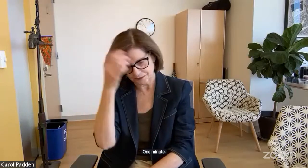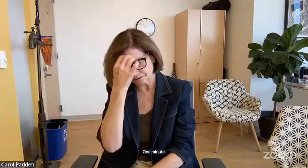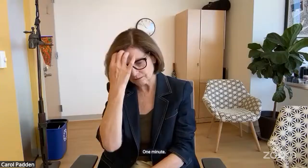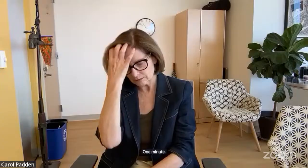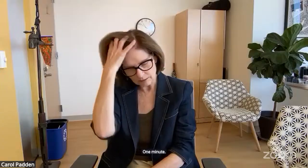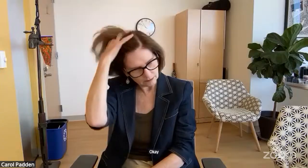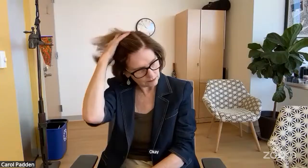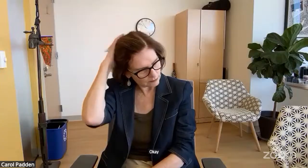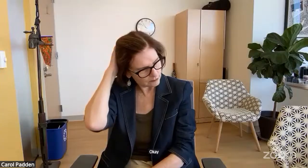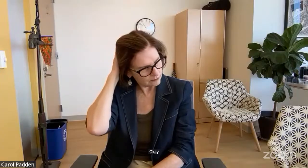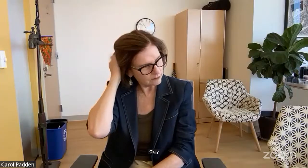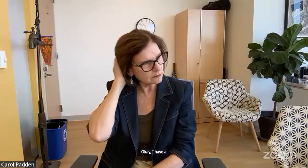Okay, I have a question.